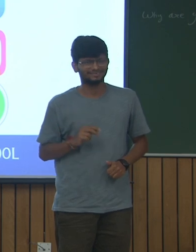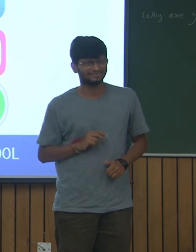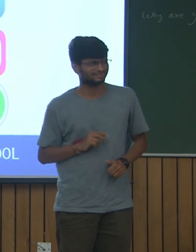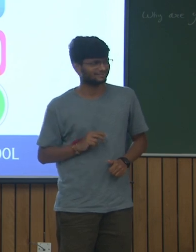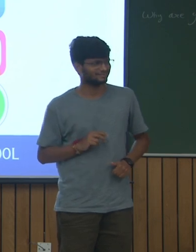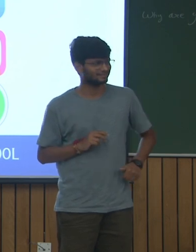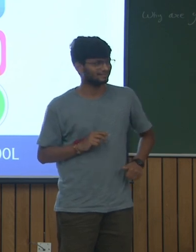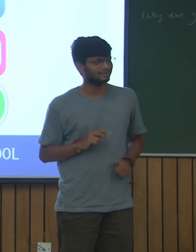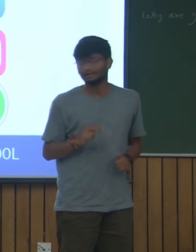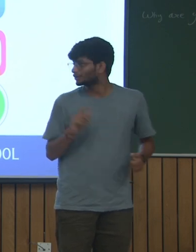His name.